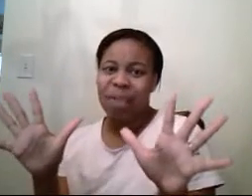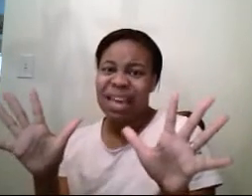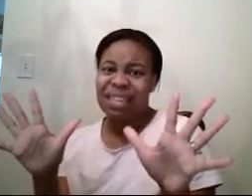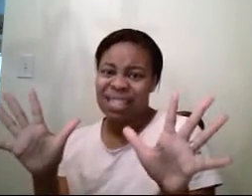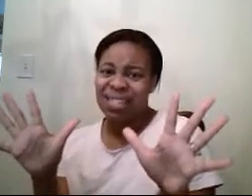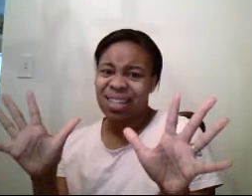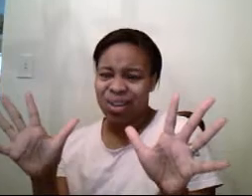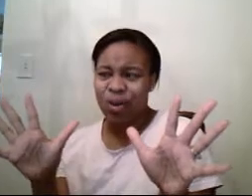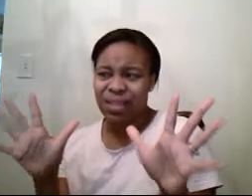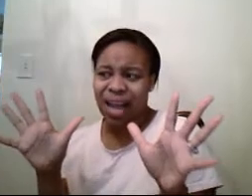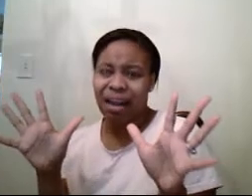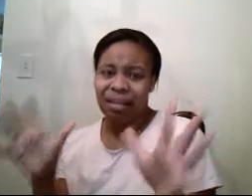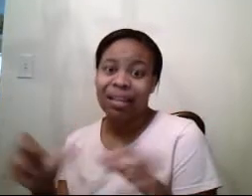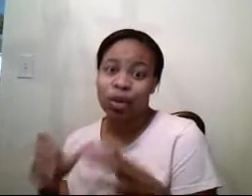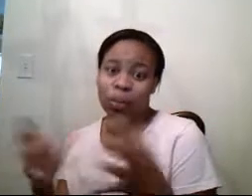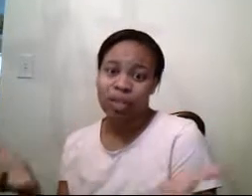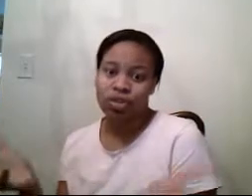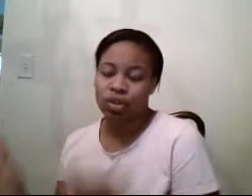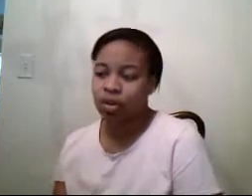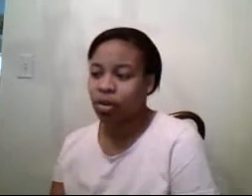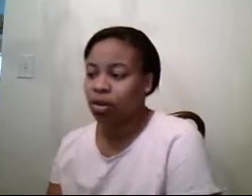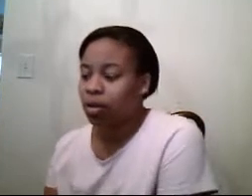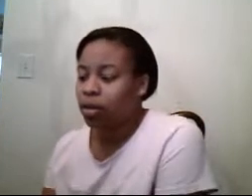can make sense and you can get a clear picture?